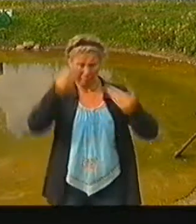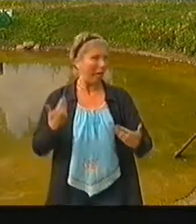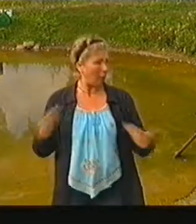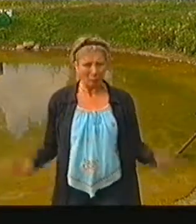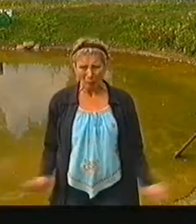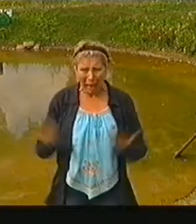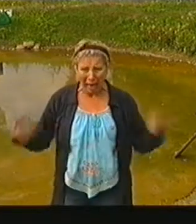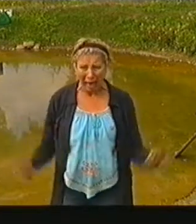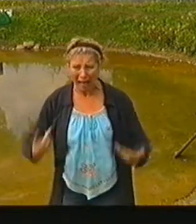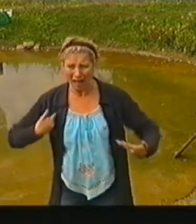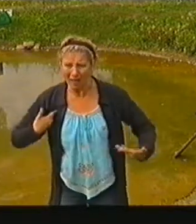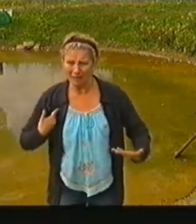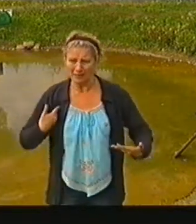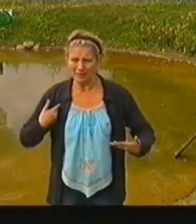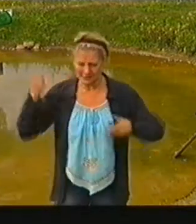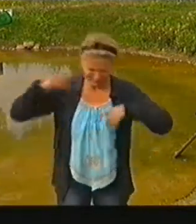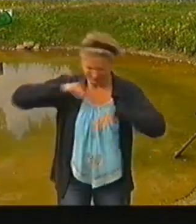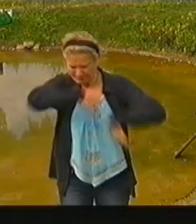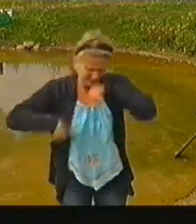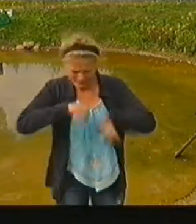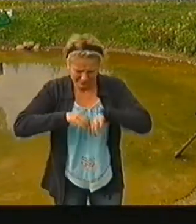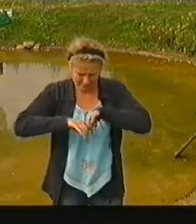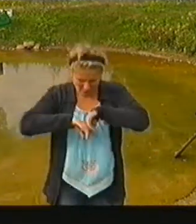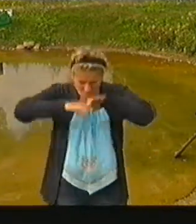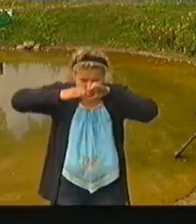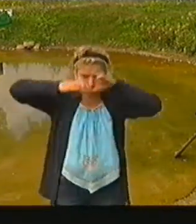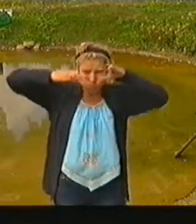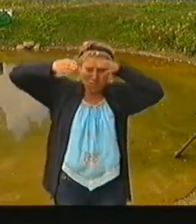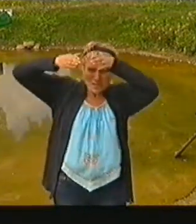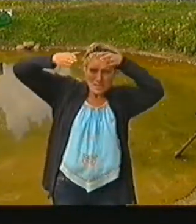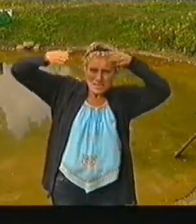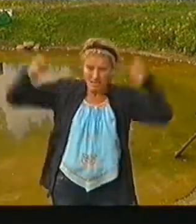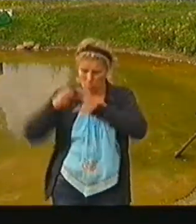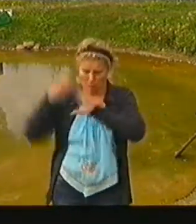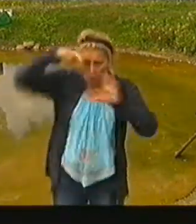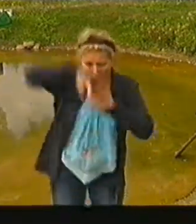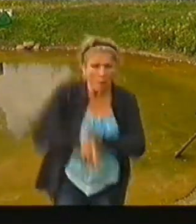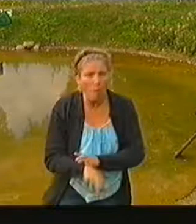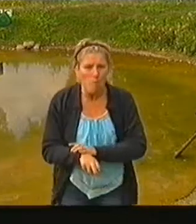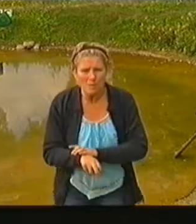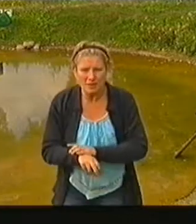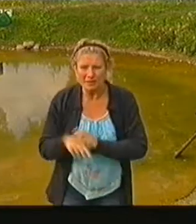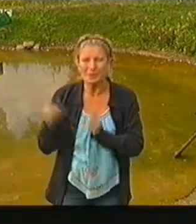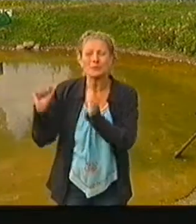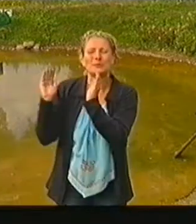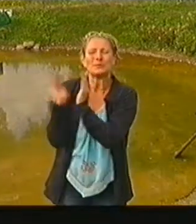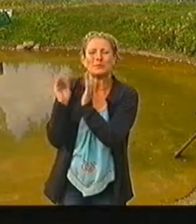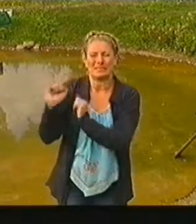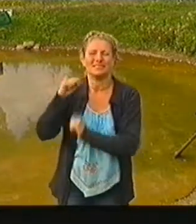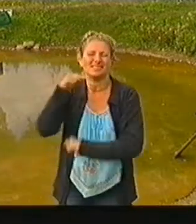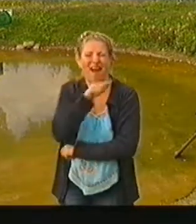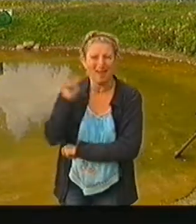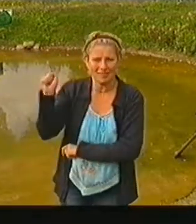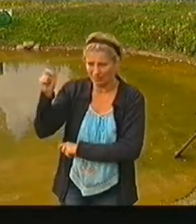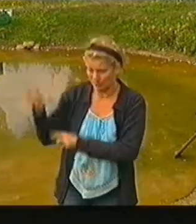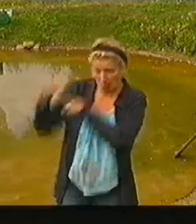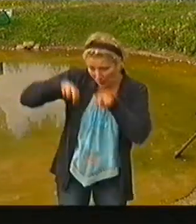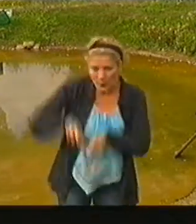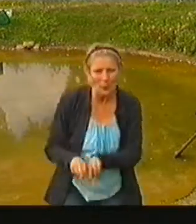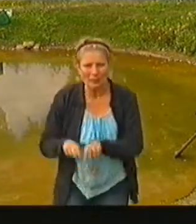nights, and I haven't the foggiest idea where I am." Badger made the hole in the ceiling bigger and dropped down beside the foxes. A small badger,